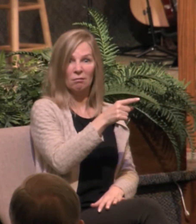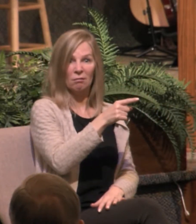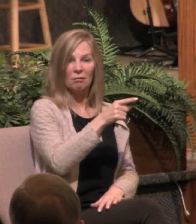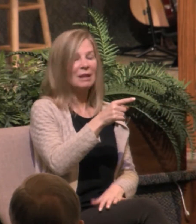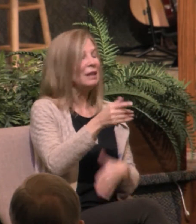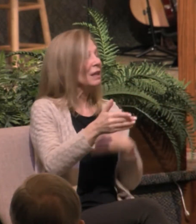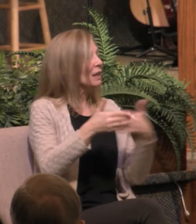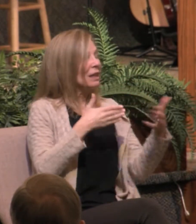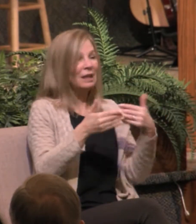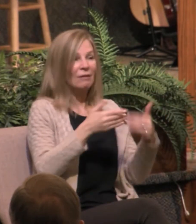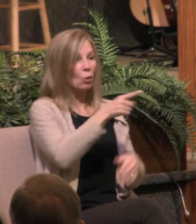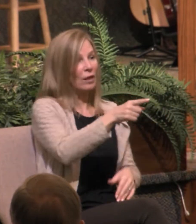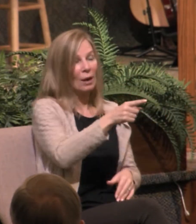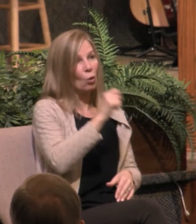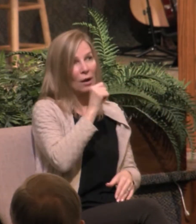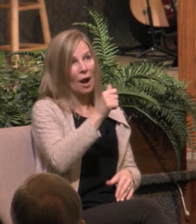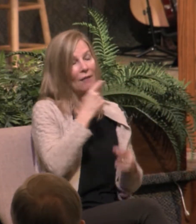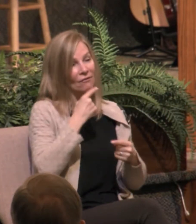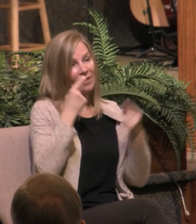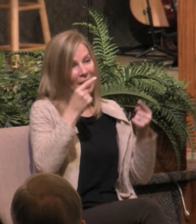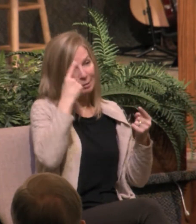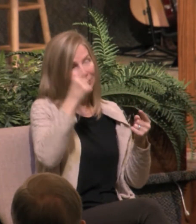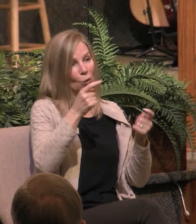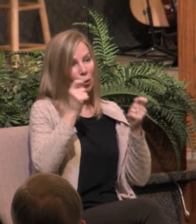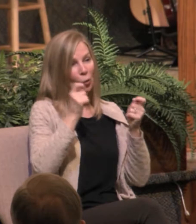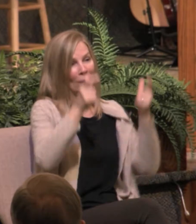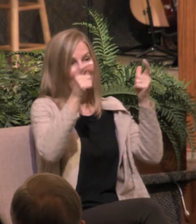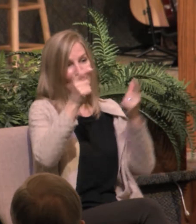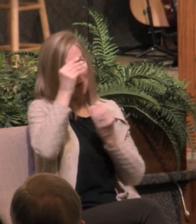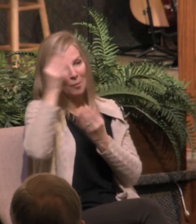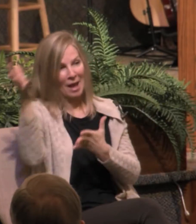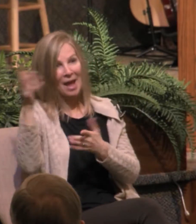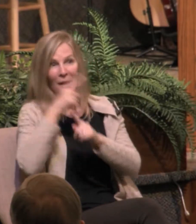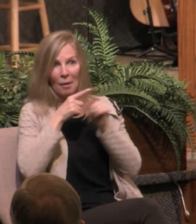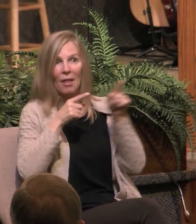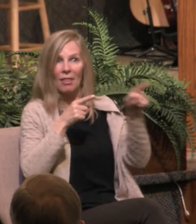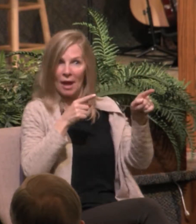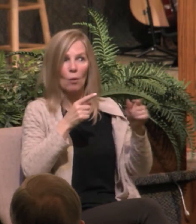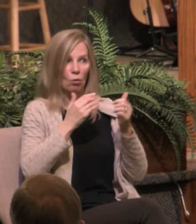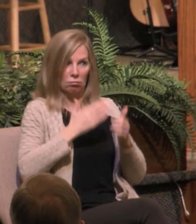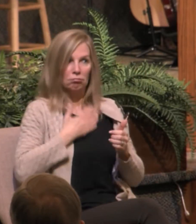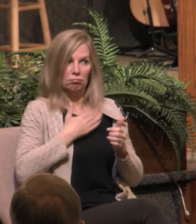were able to actually do what God said and be saved.